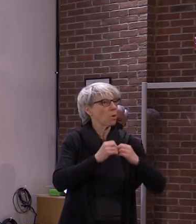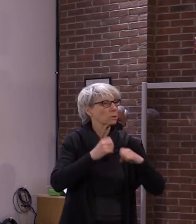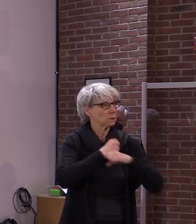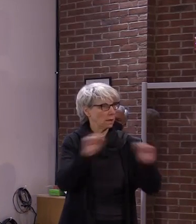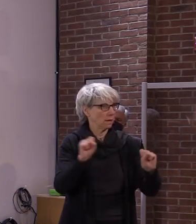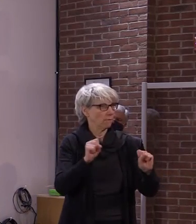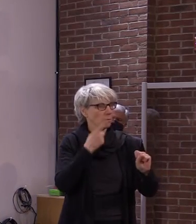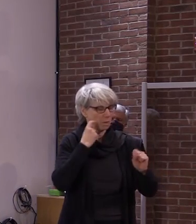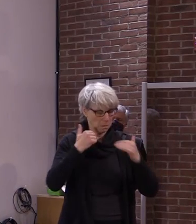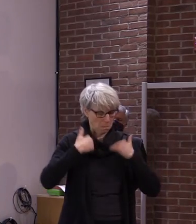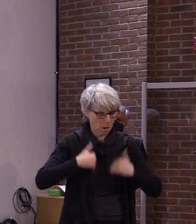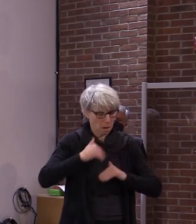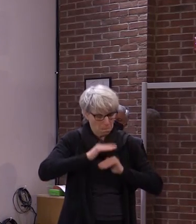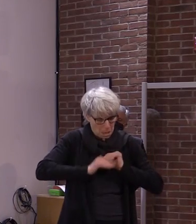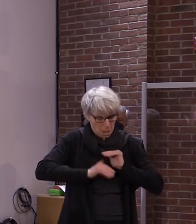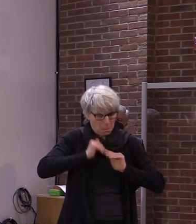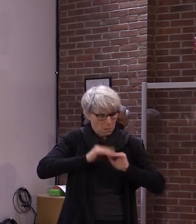about.